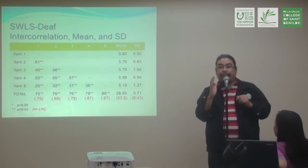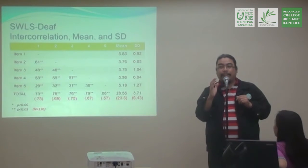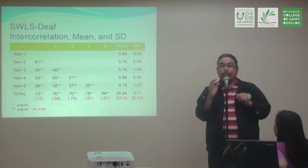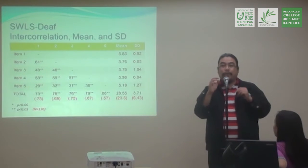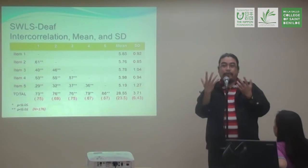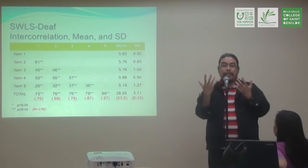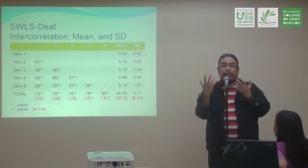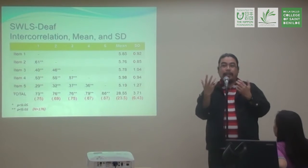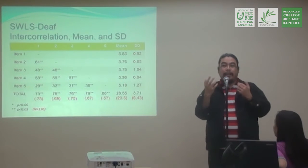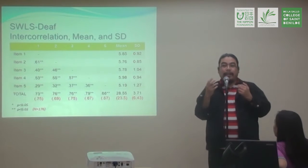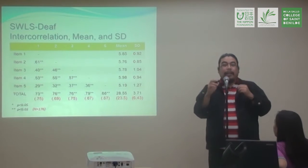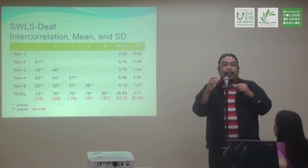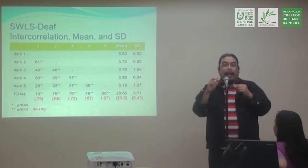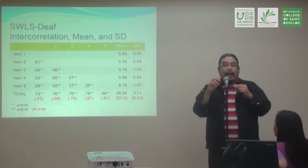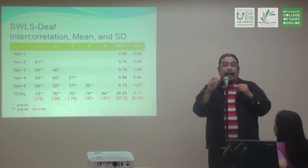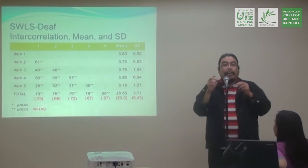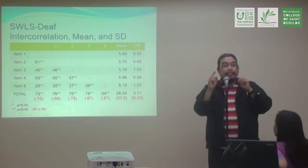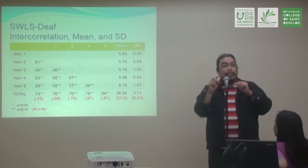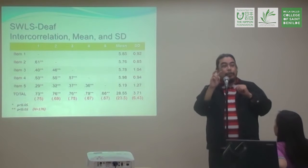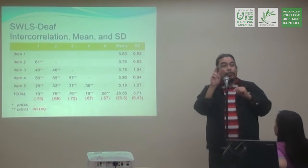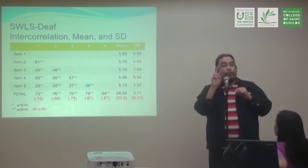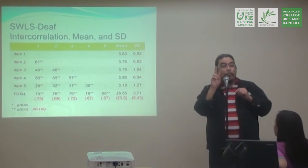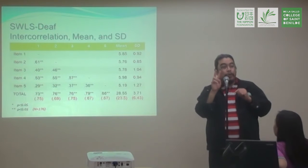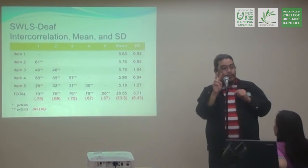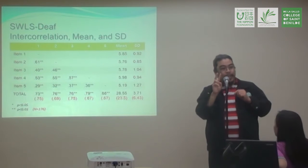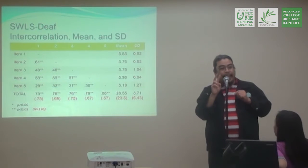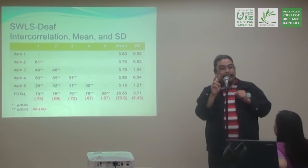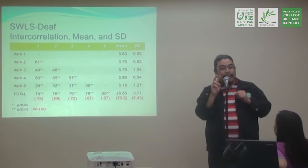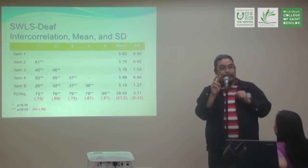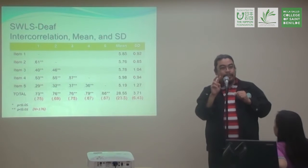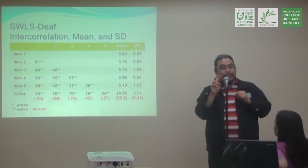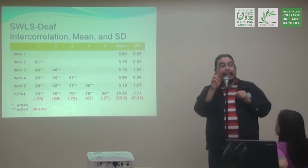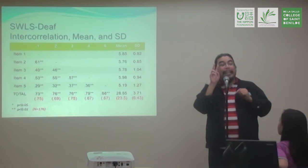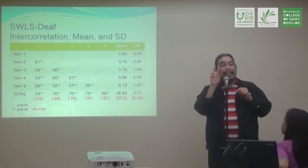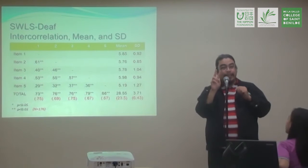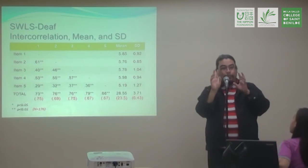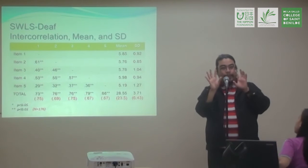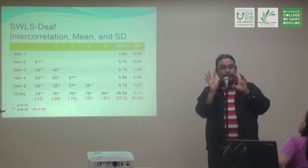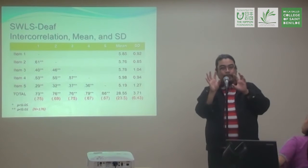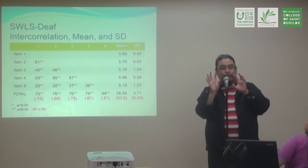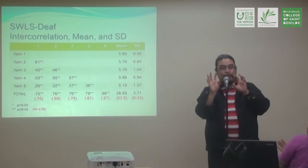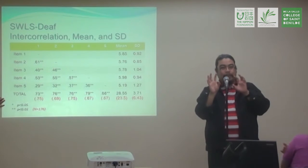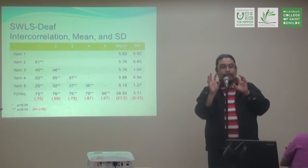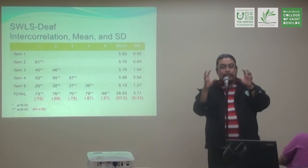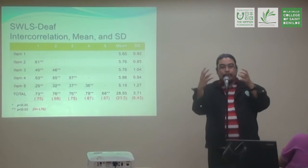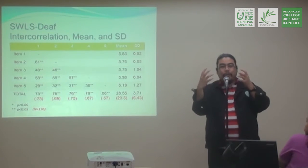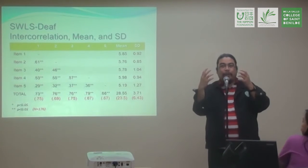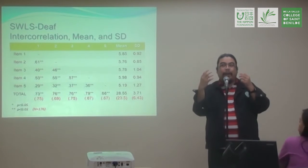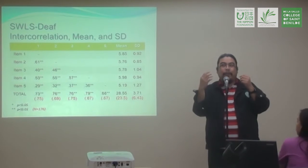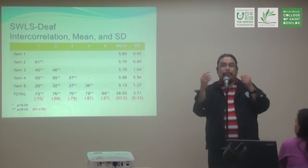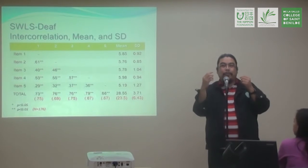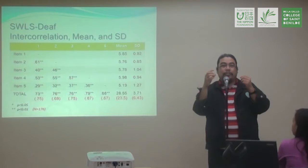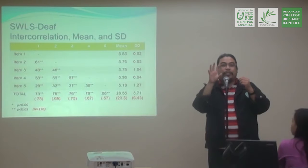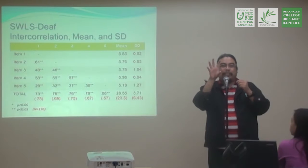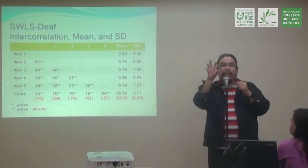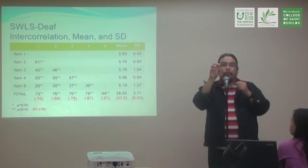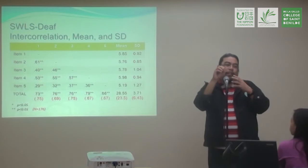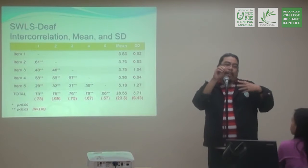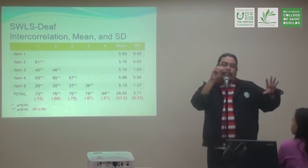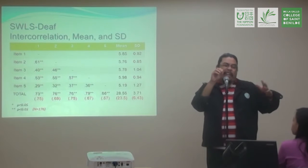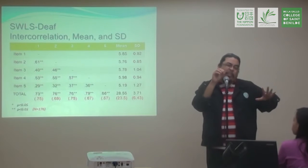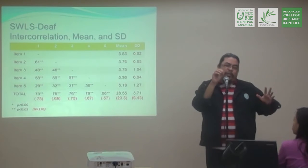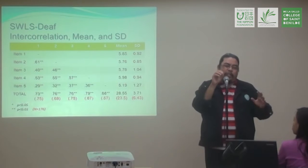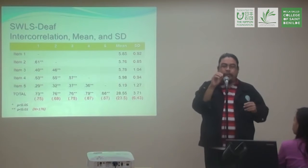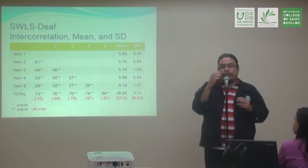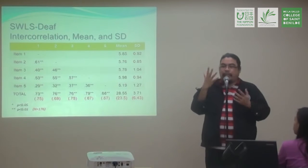middle. Okay, so meaning, I can still use both of the items. I can live with them. Just get